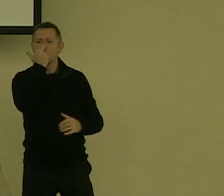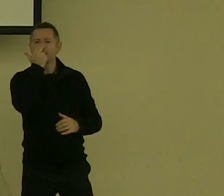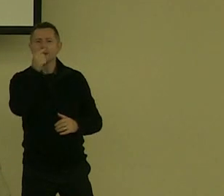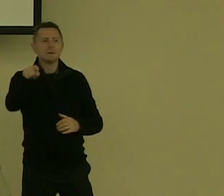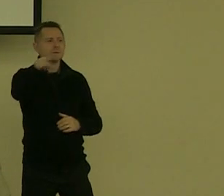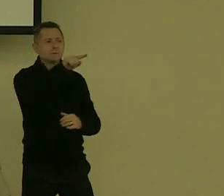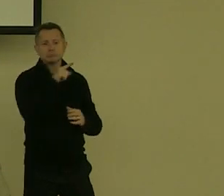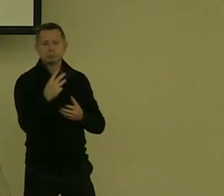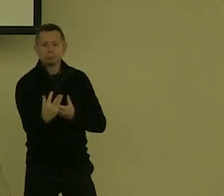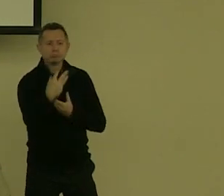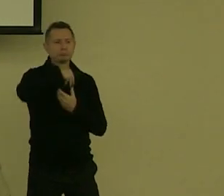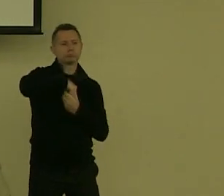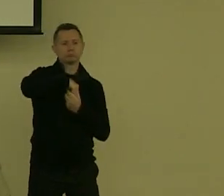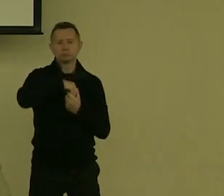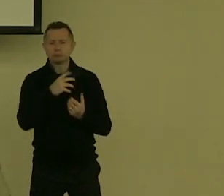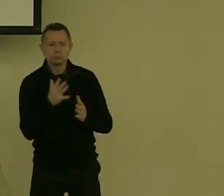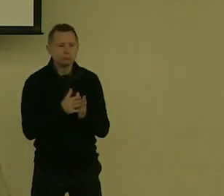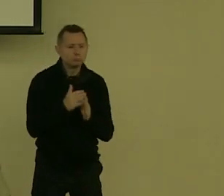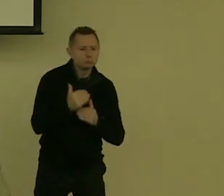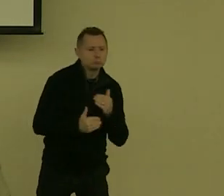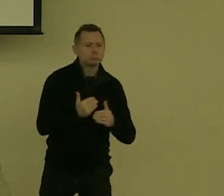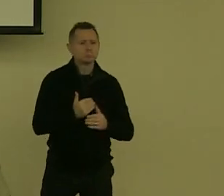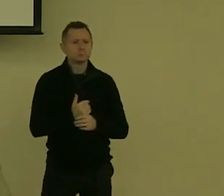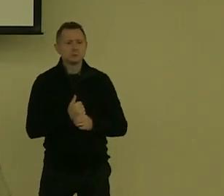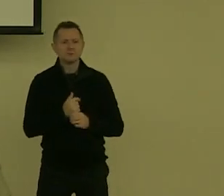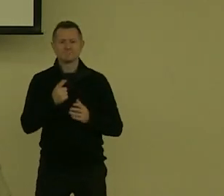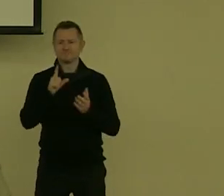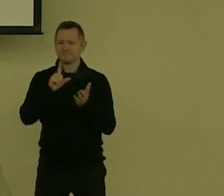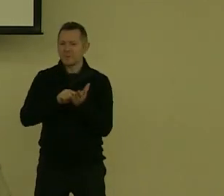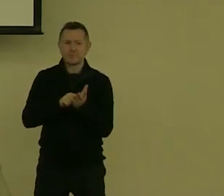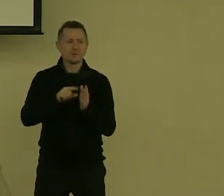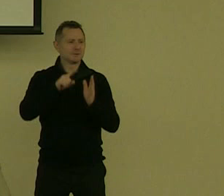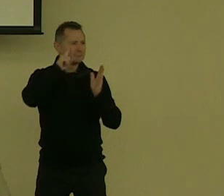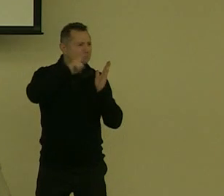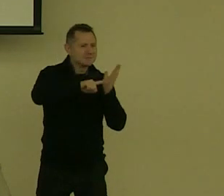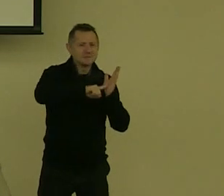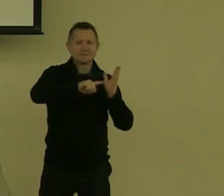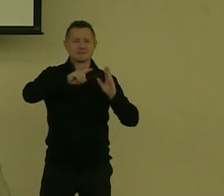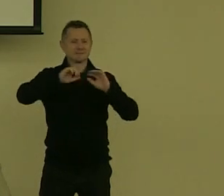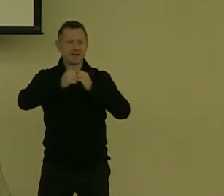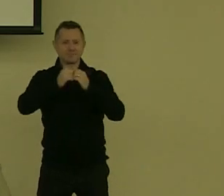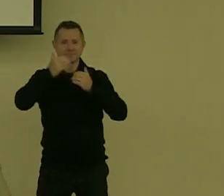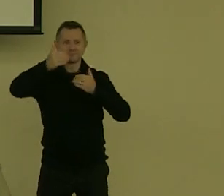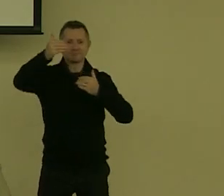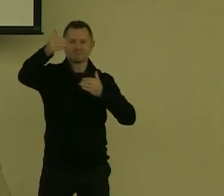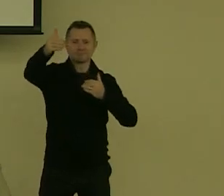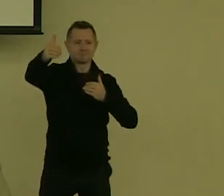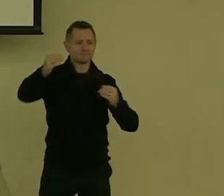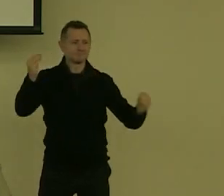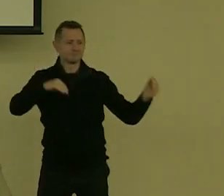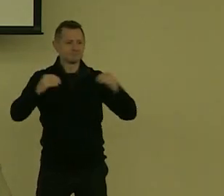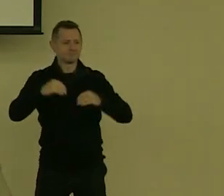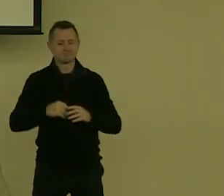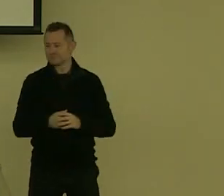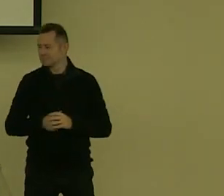mature journalistic sense? Well, just to answer this question briefly, so I think that when Bob